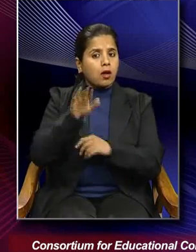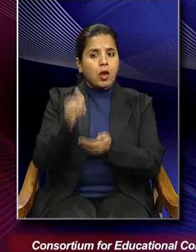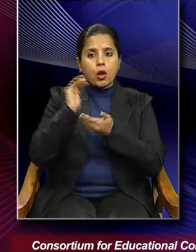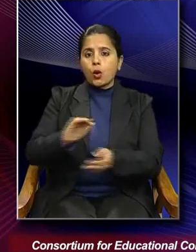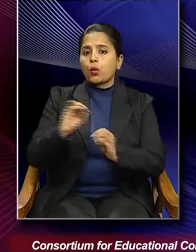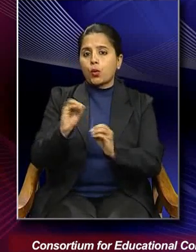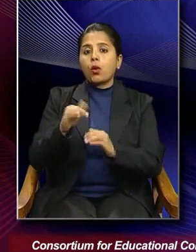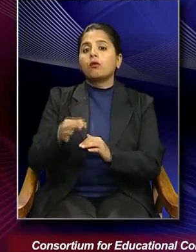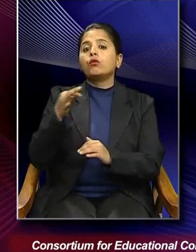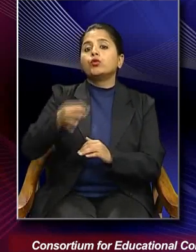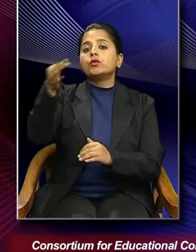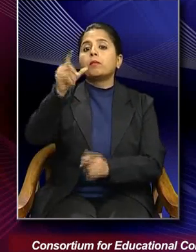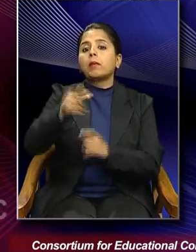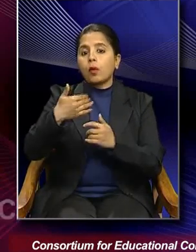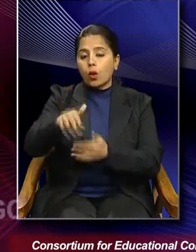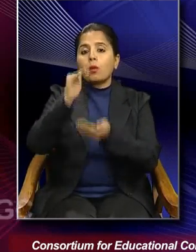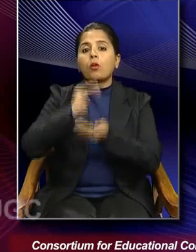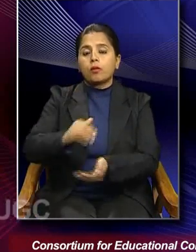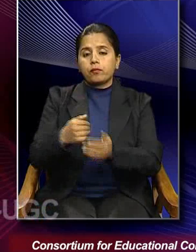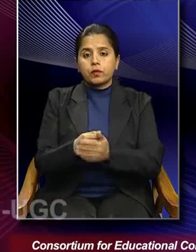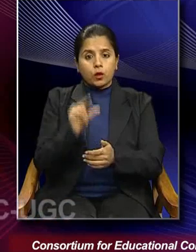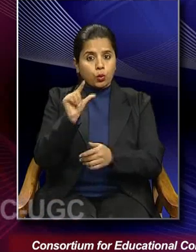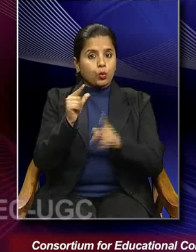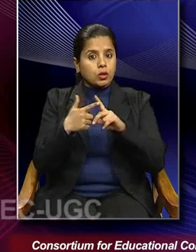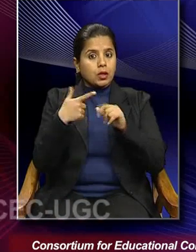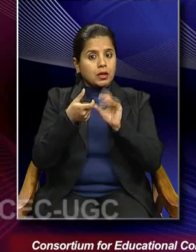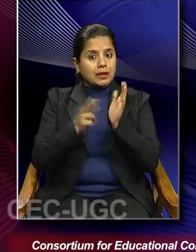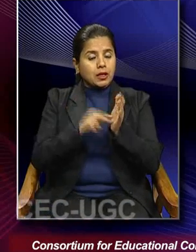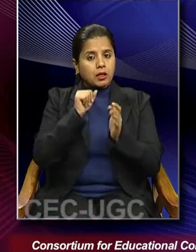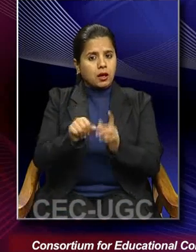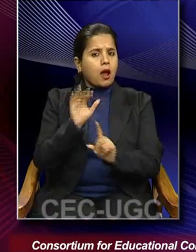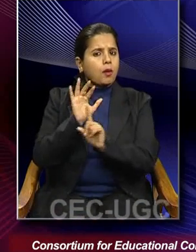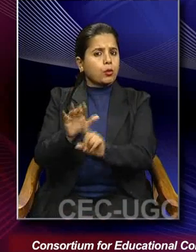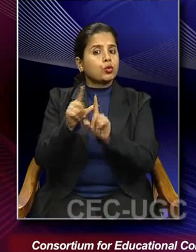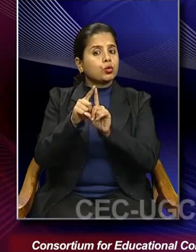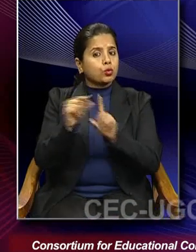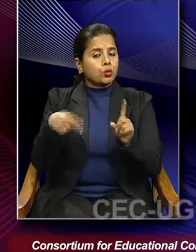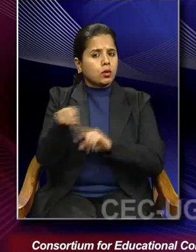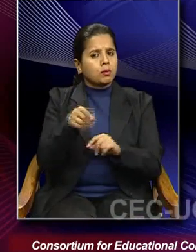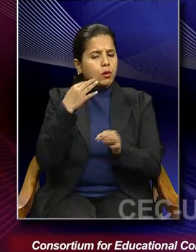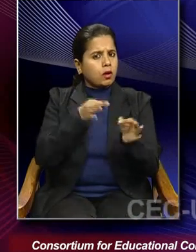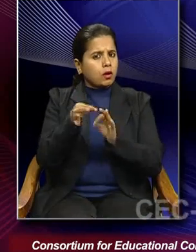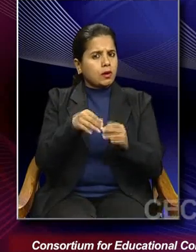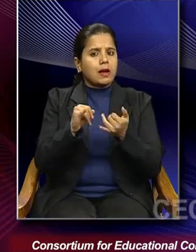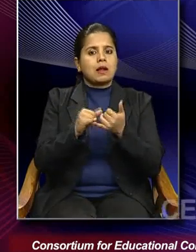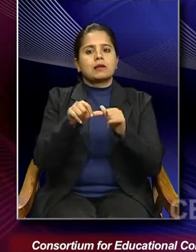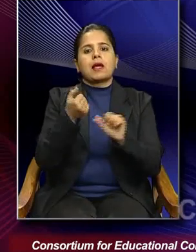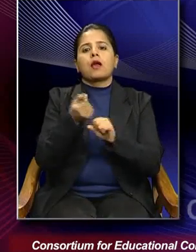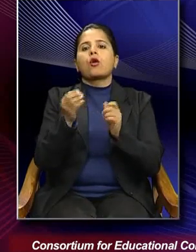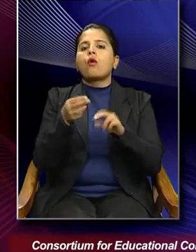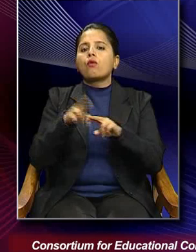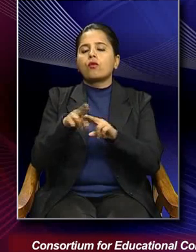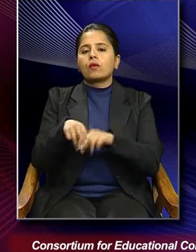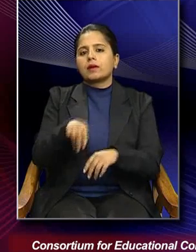future generation. Utilitarian approach was articulated by Sagoff in